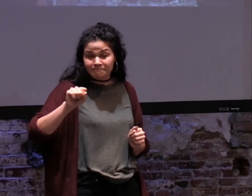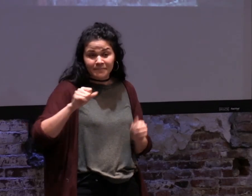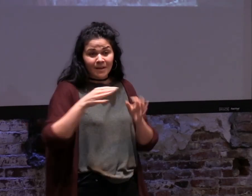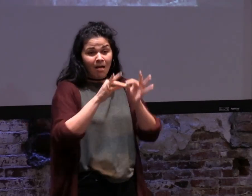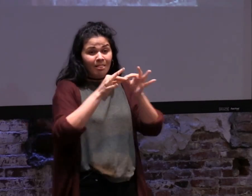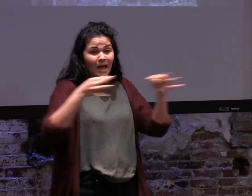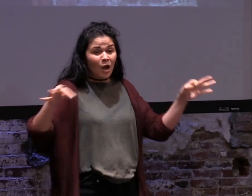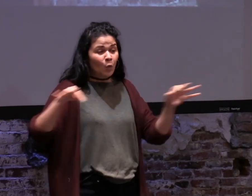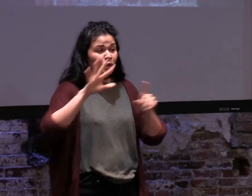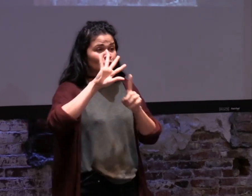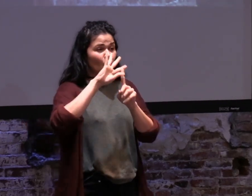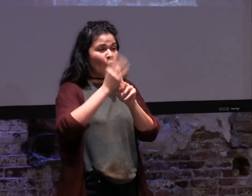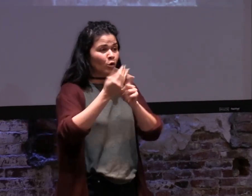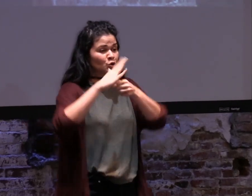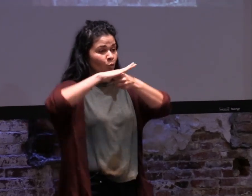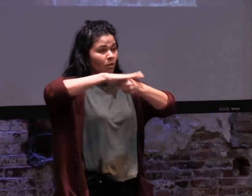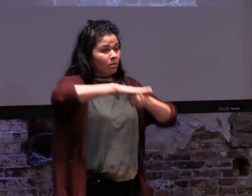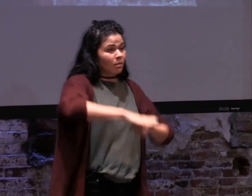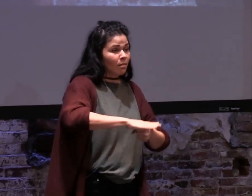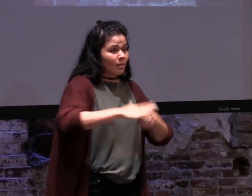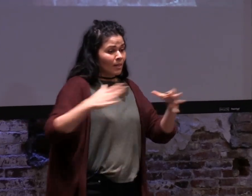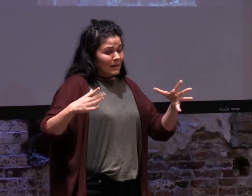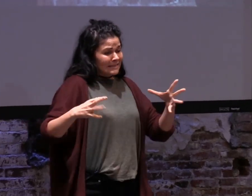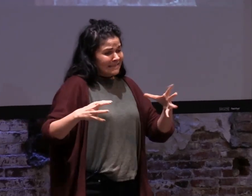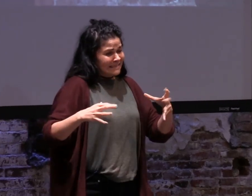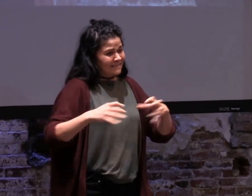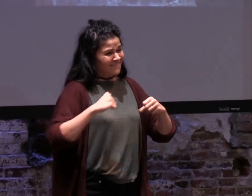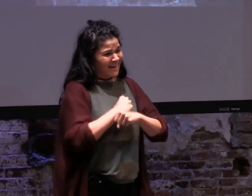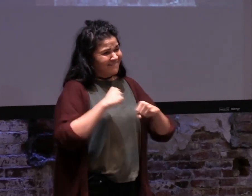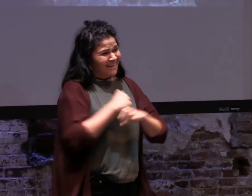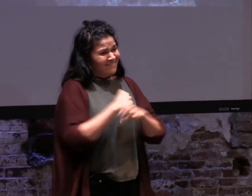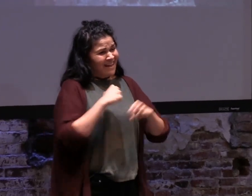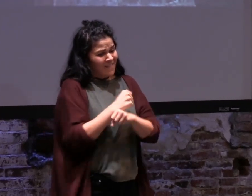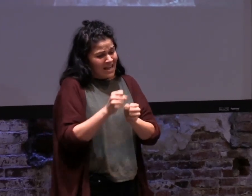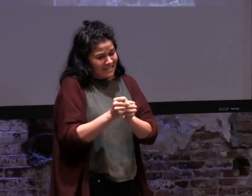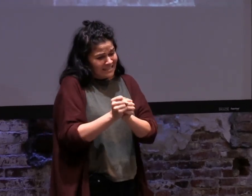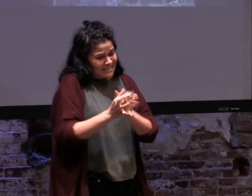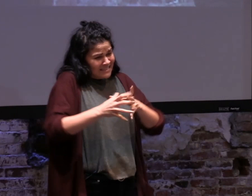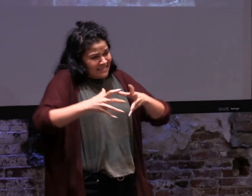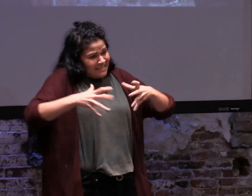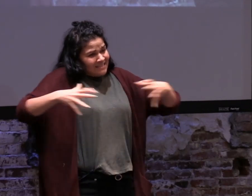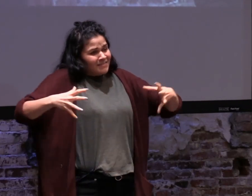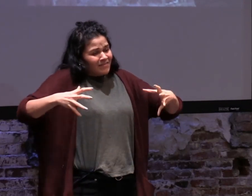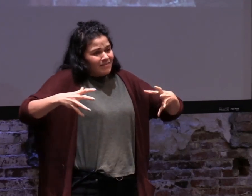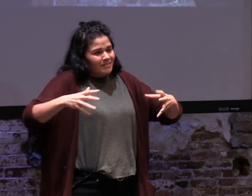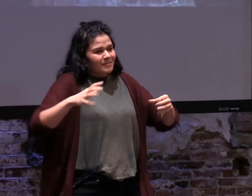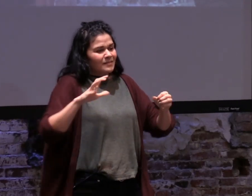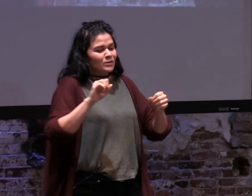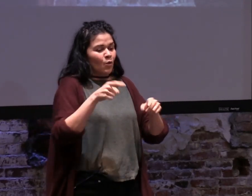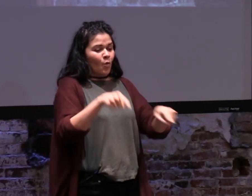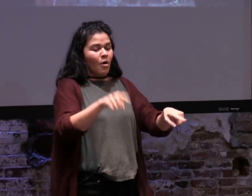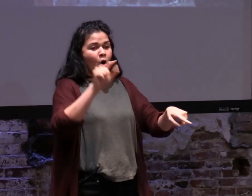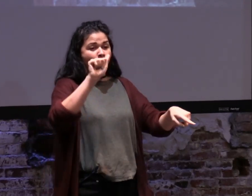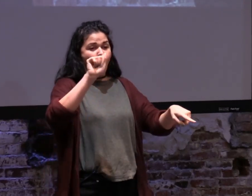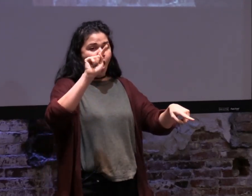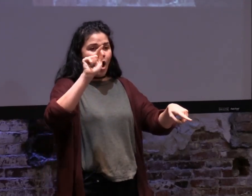darkness, that language, that culture, that oppression that we've had. Everyone has fought so strongly. We are